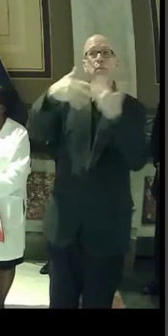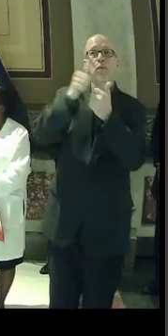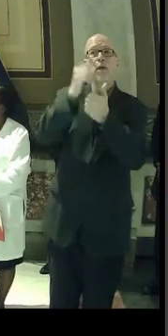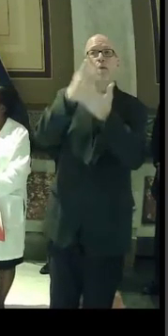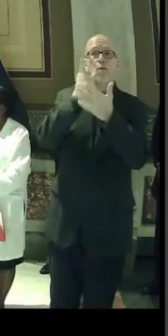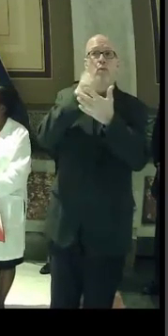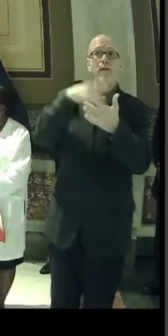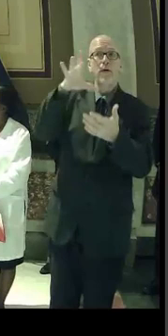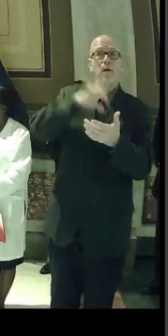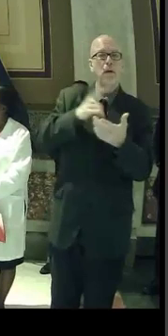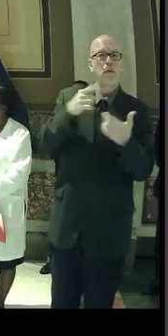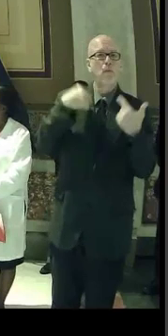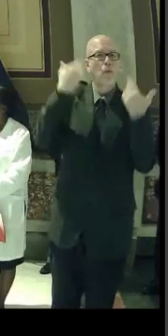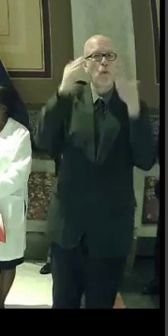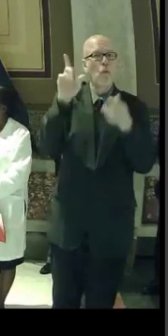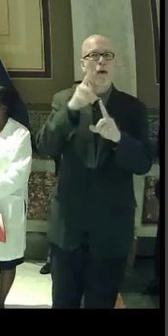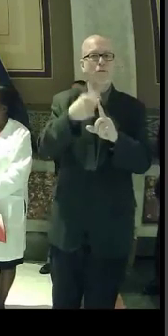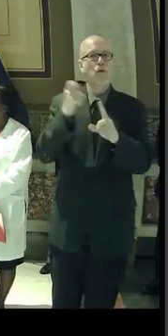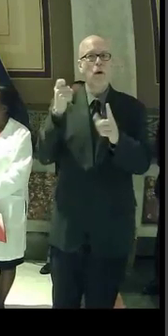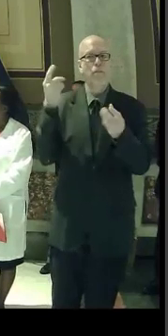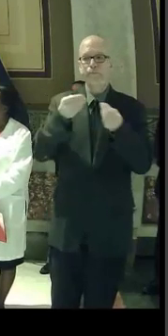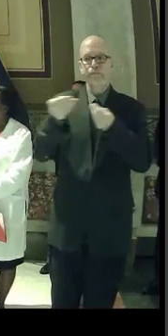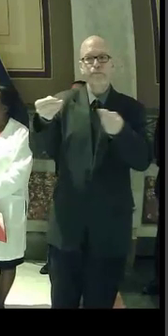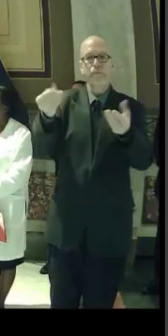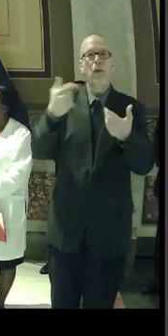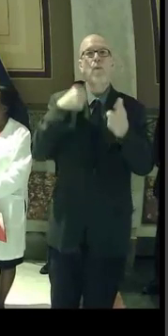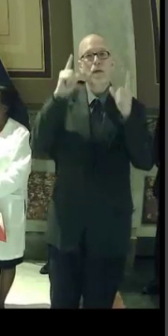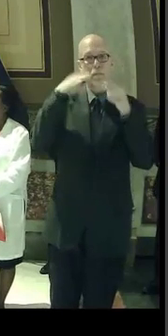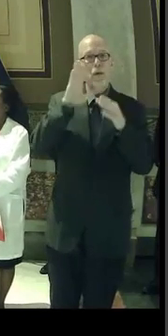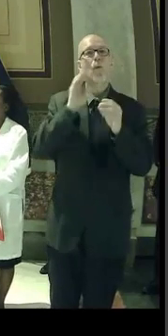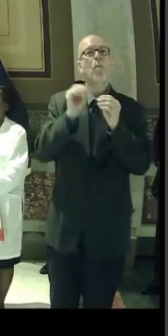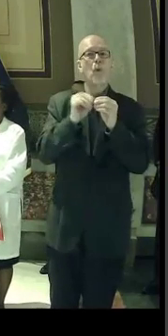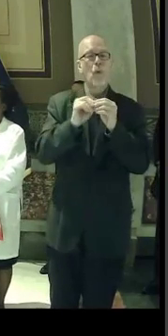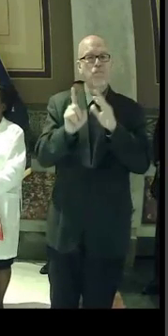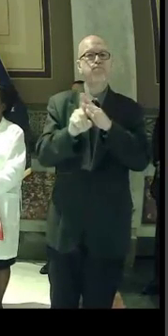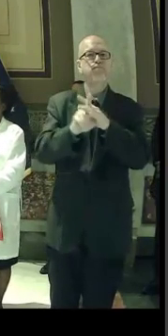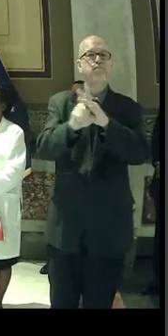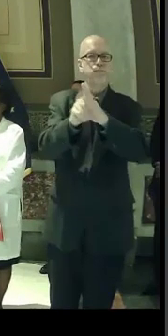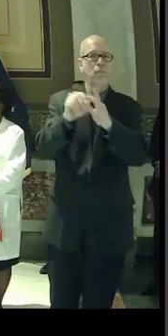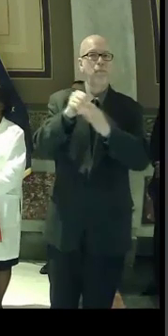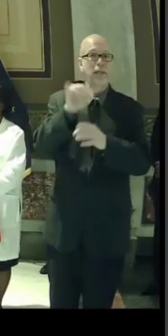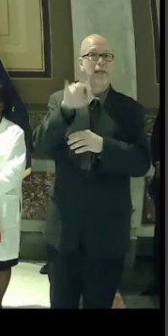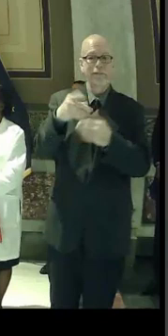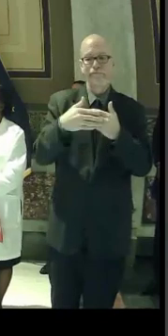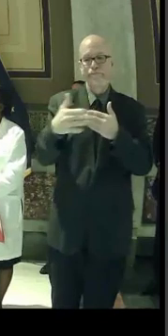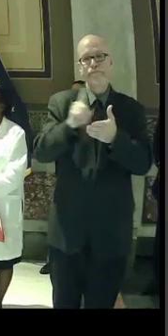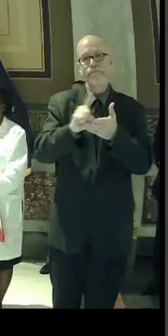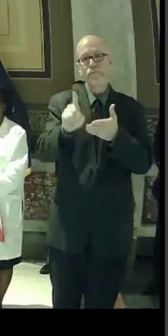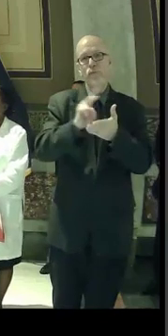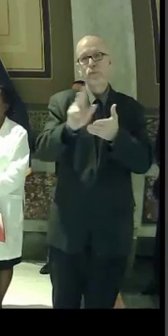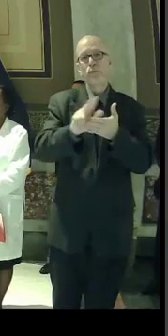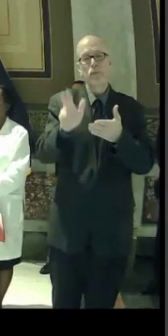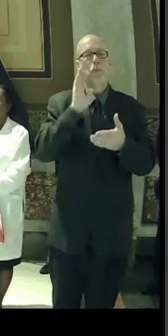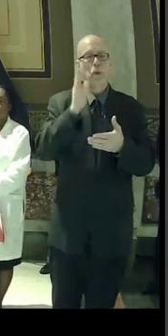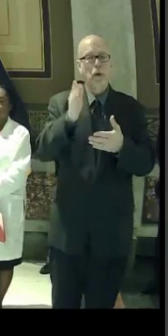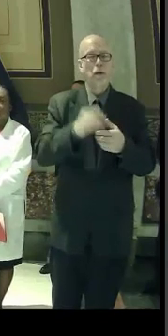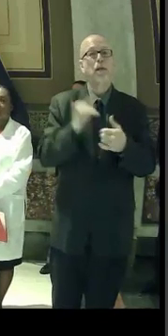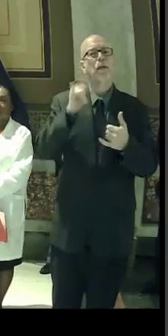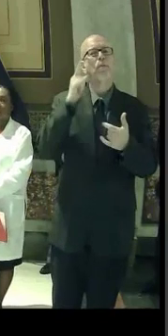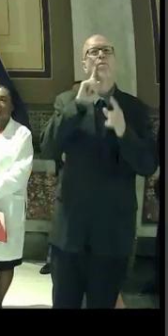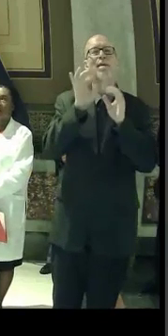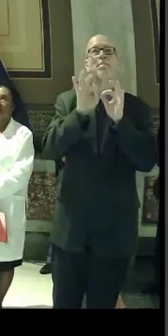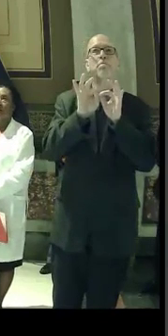positive case. We expect to see more of this across the state of Indiana in the coming days and weeks. This is why